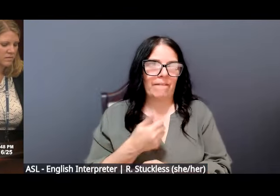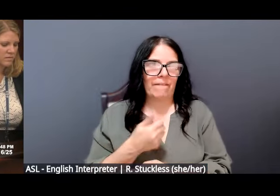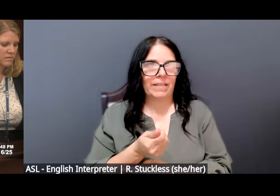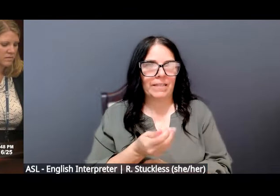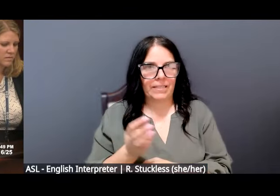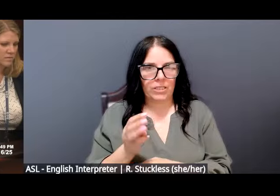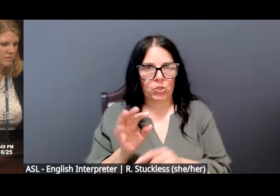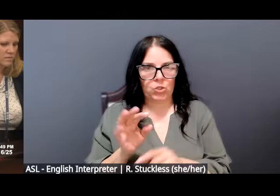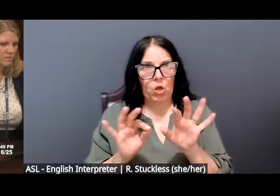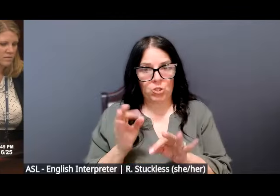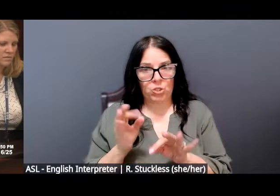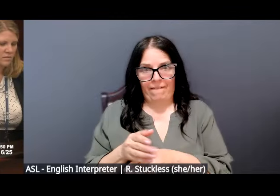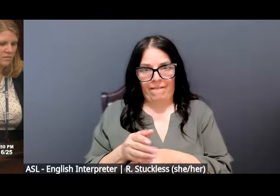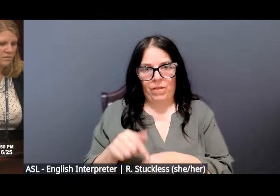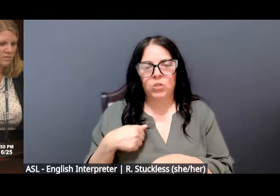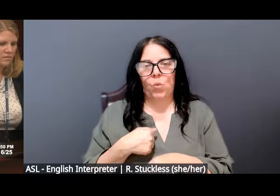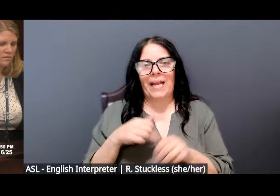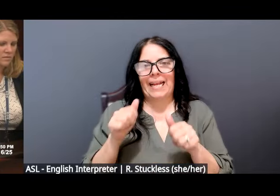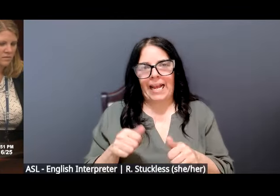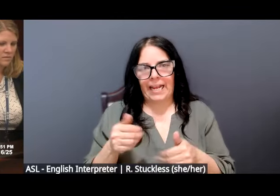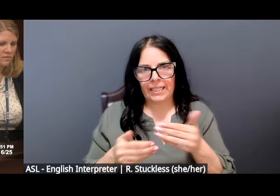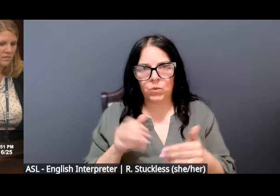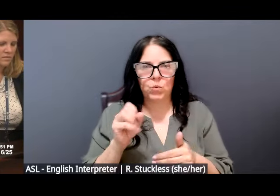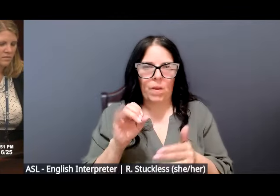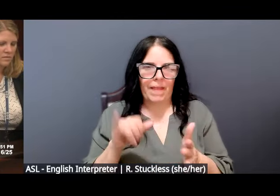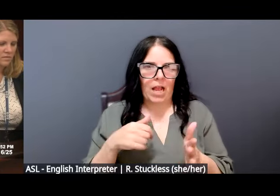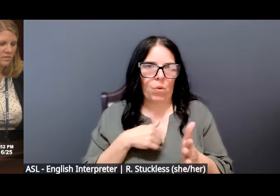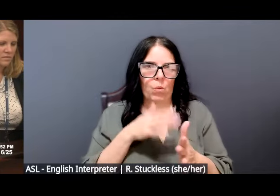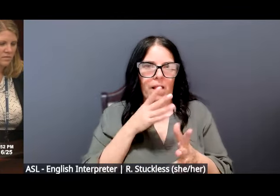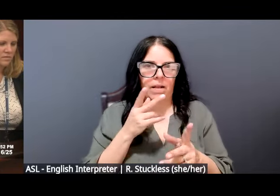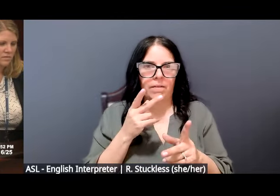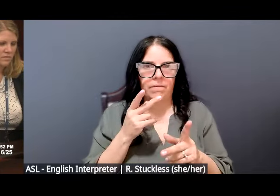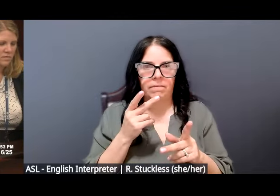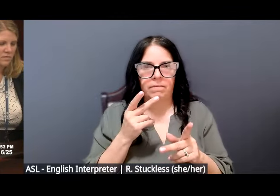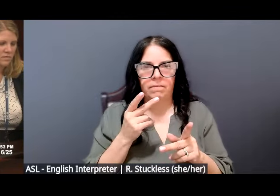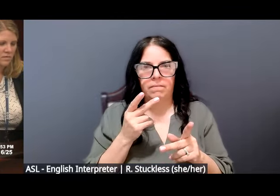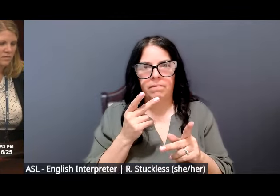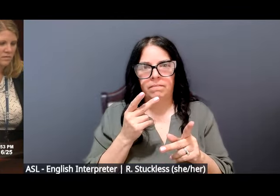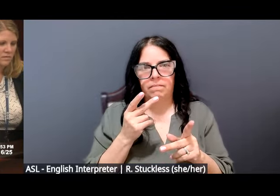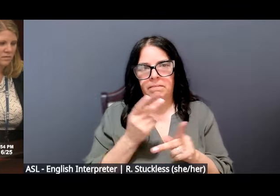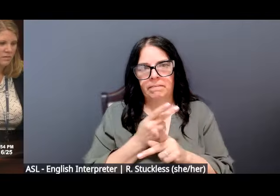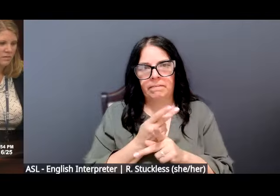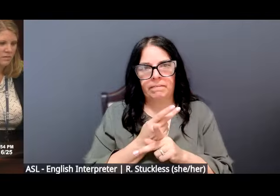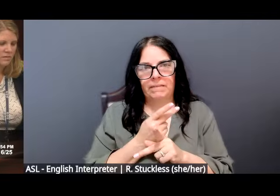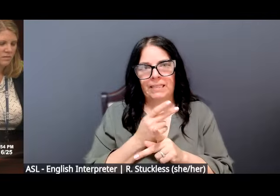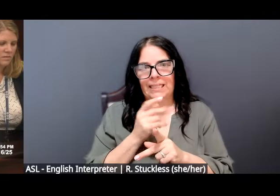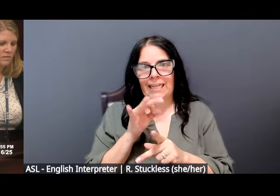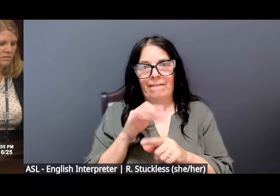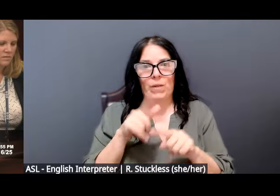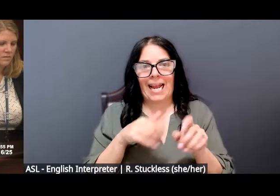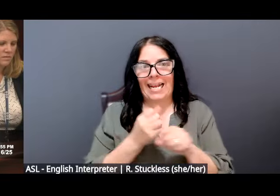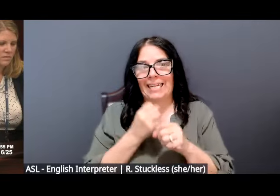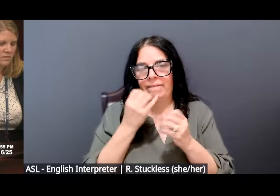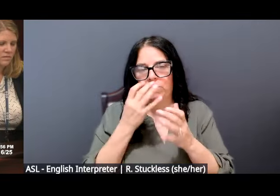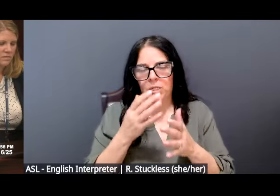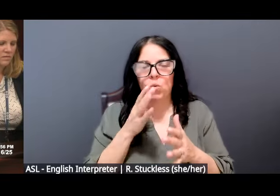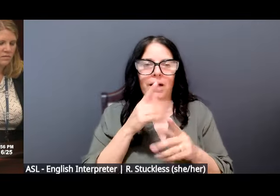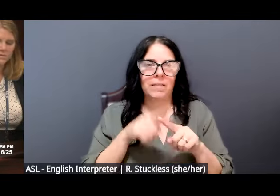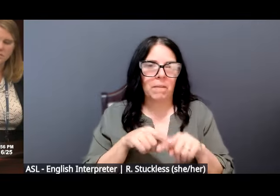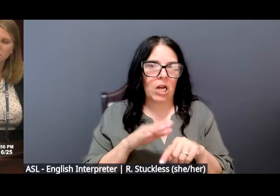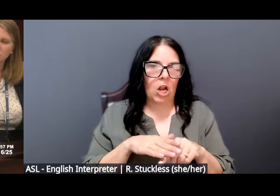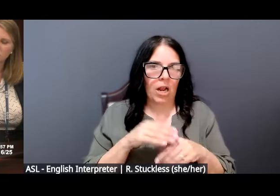we are allowed to seek. So that's what we would be if we can't get information, or kind of, it'll depend on what the resolution is, but